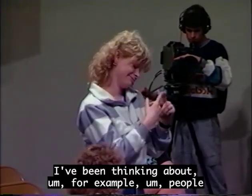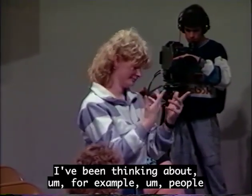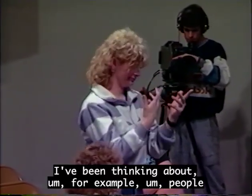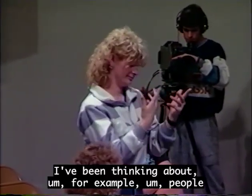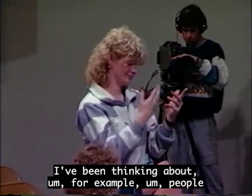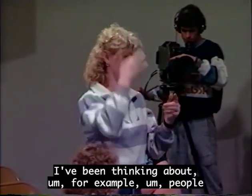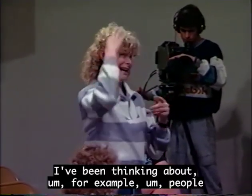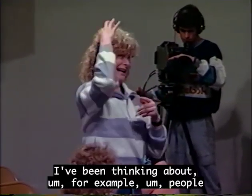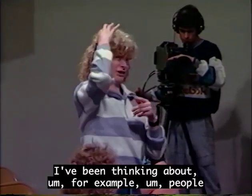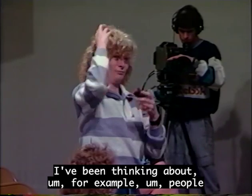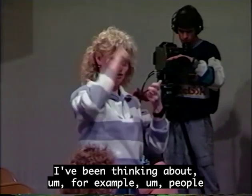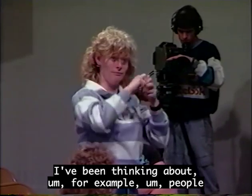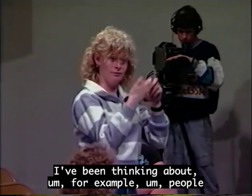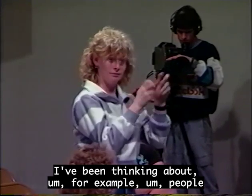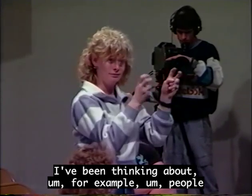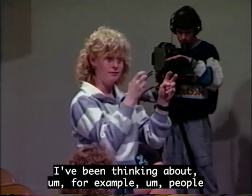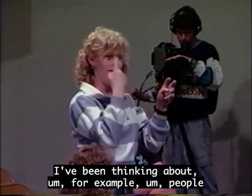I've been thinking about,